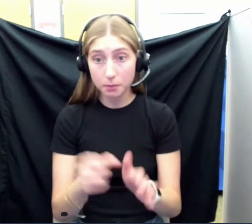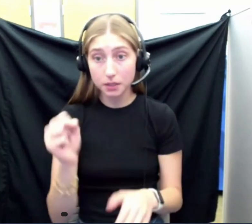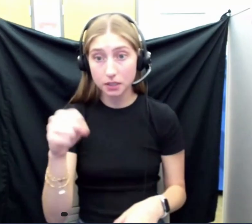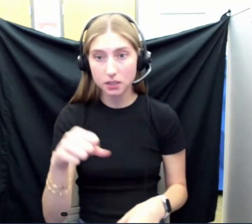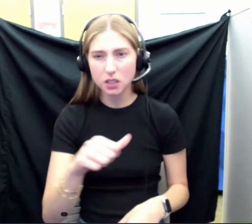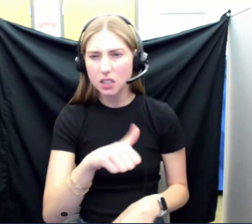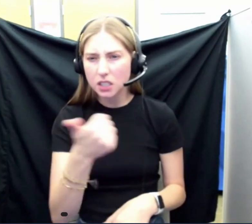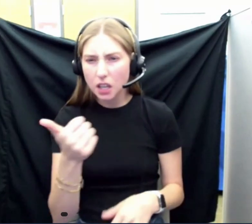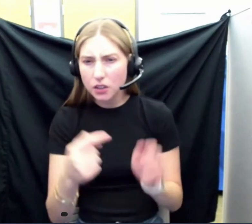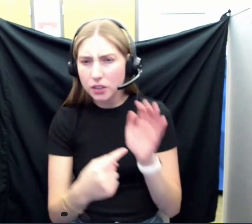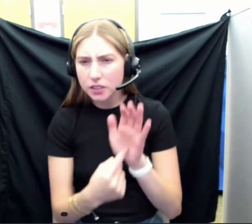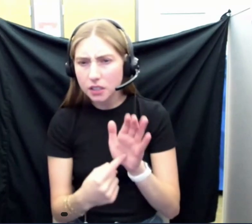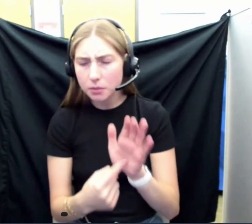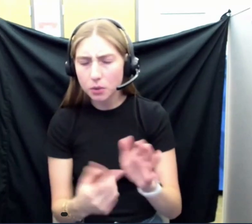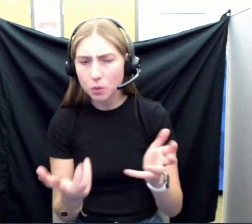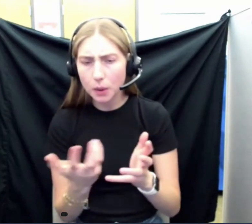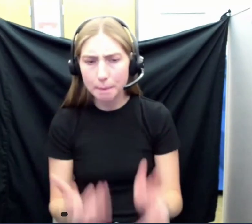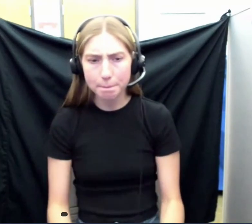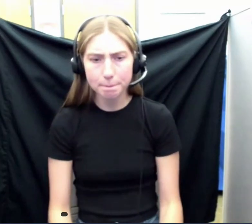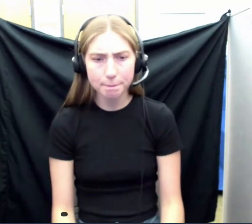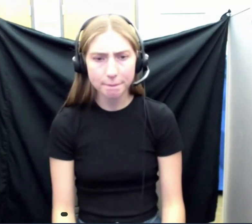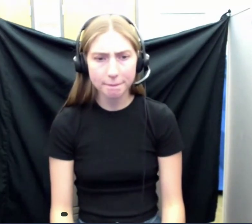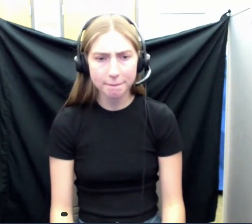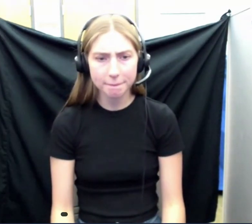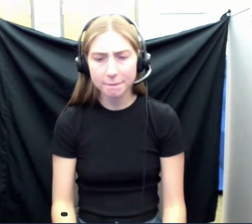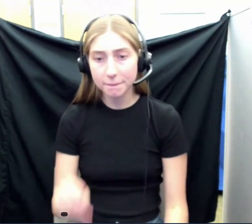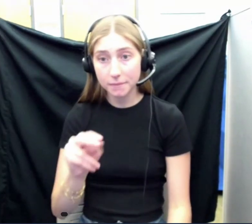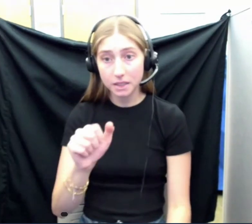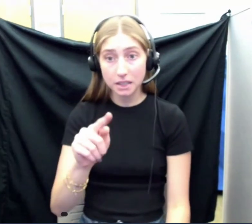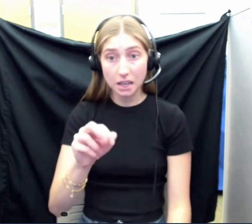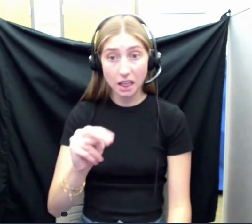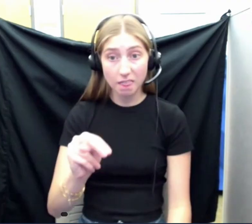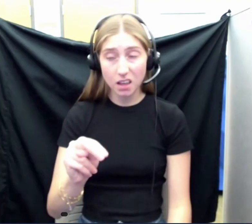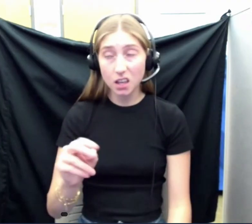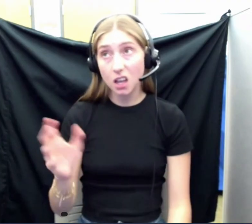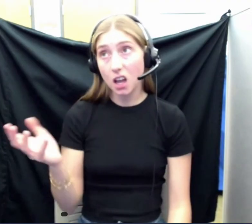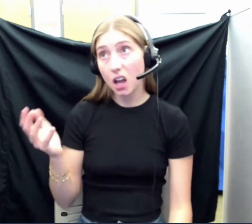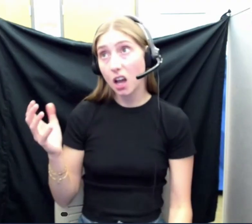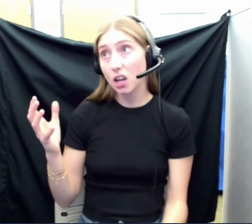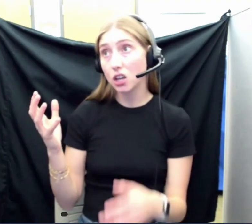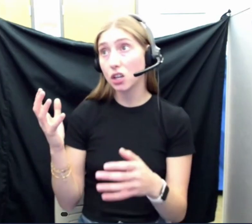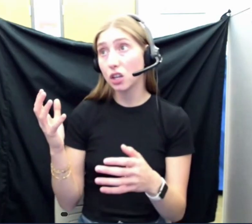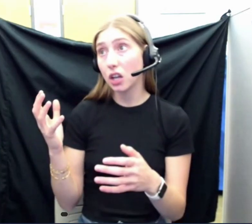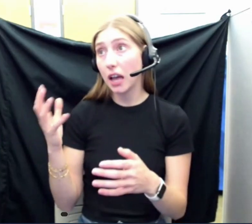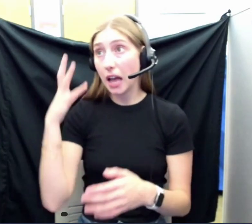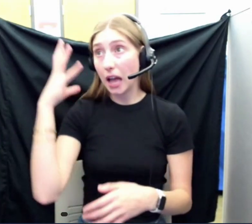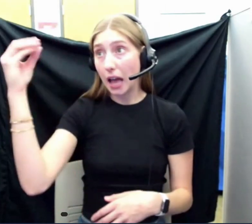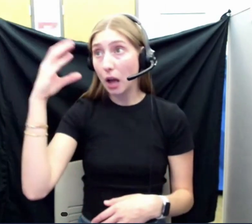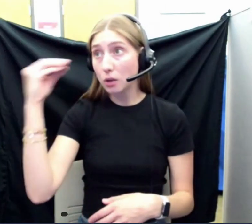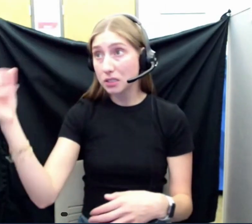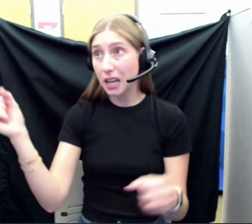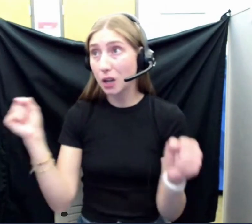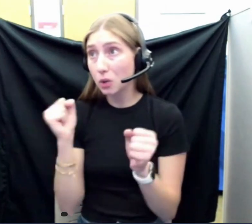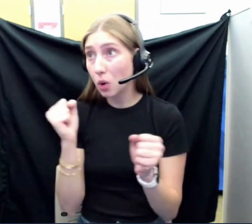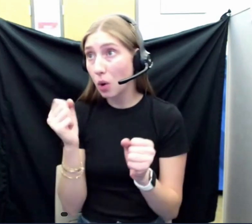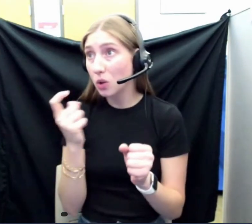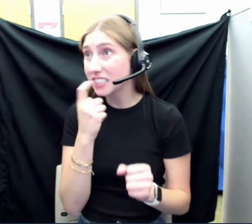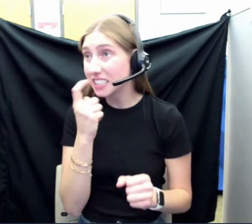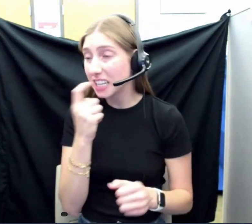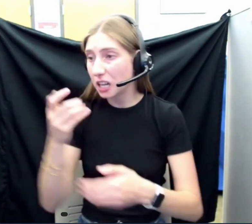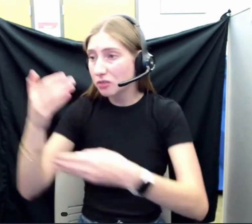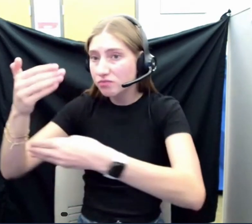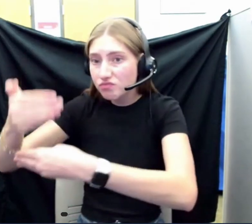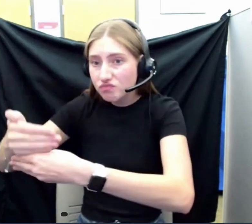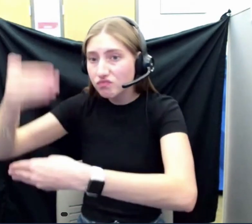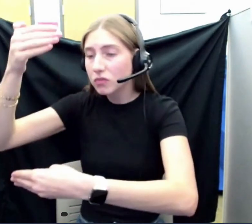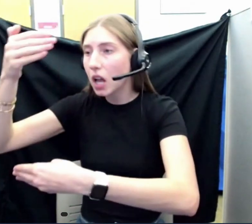Nathan? When, it's cold outside and you breathe on the window glass. Okay, that's one. It's cold outside. You go up